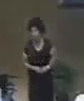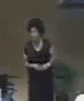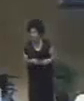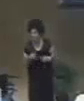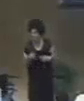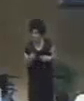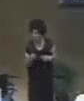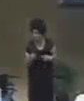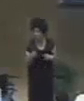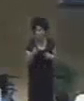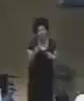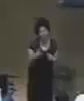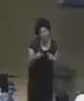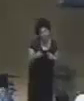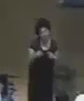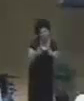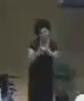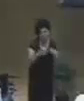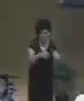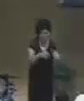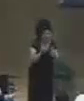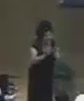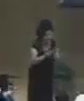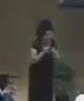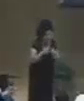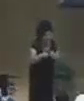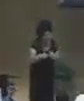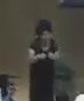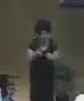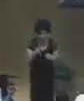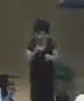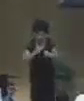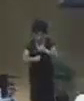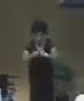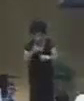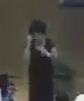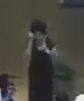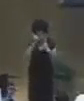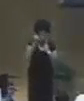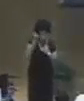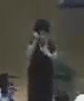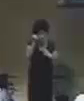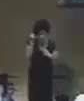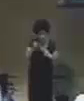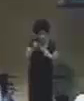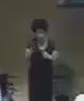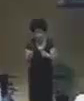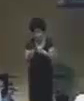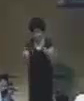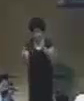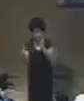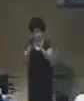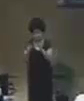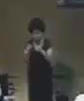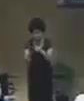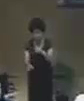non-academic issues. So if I'm struggling, if student X is struggling with knowing where to find things,